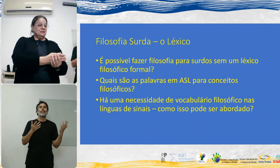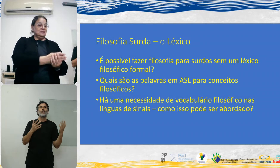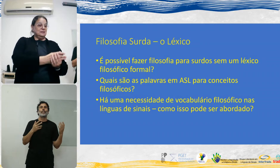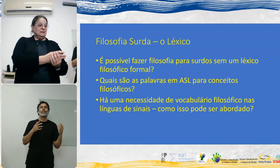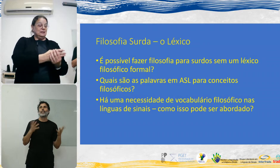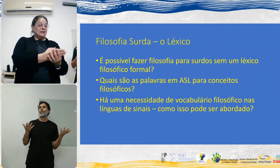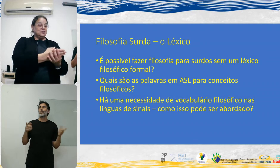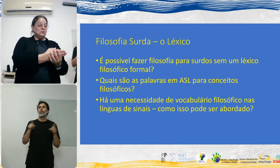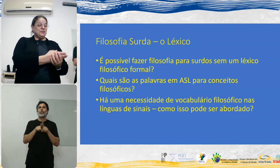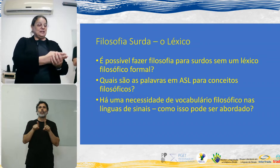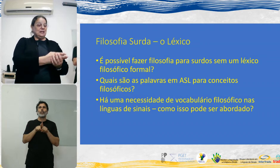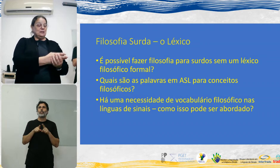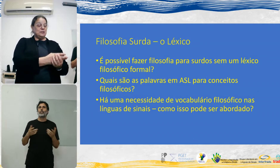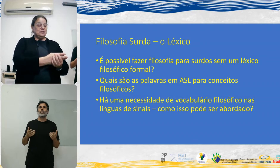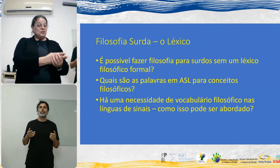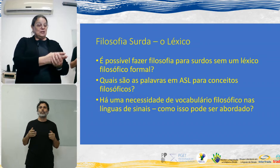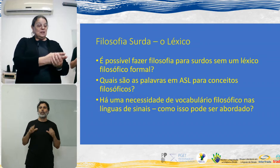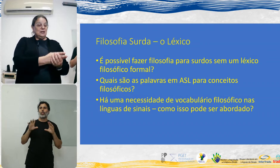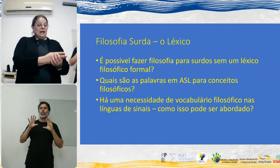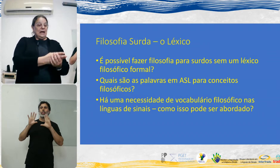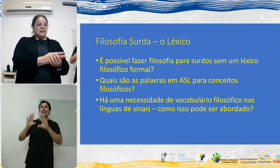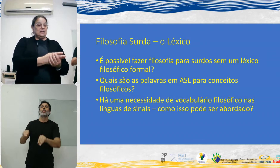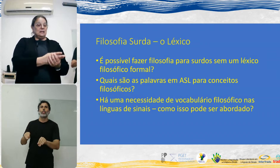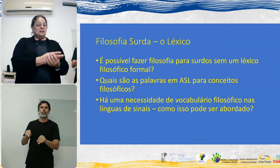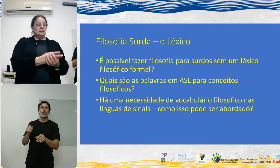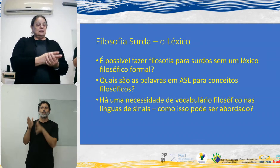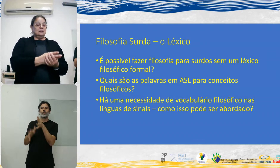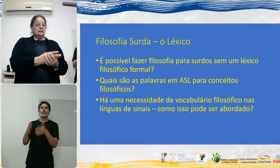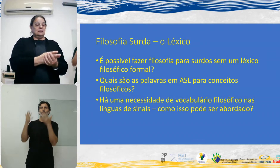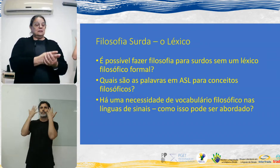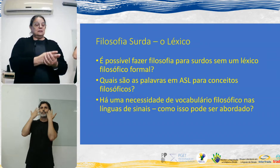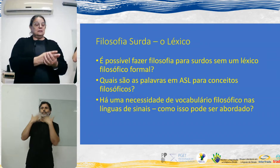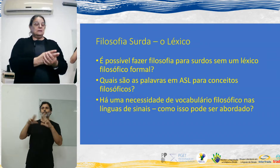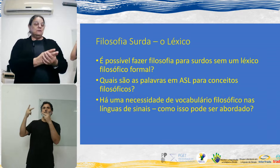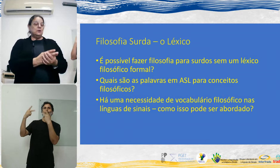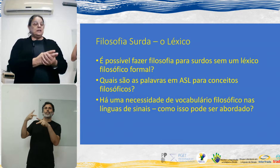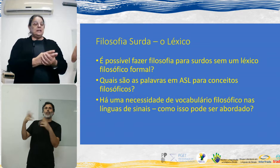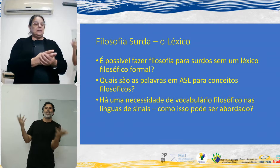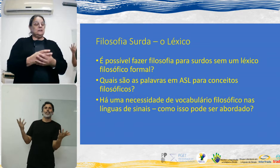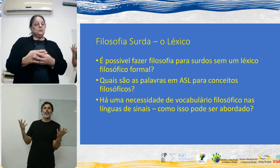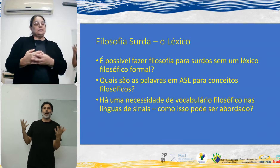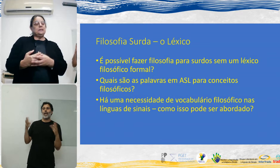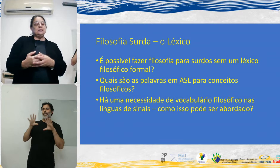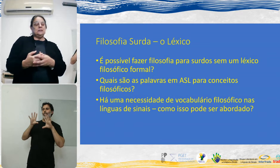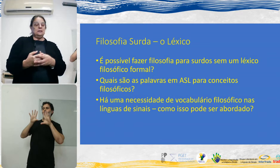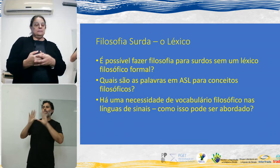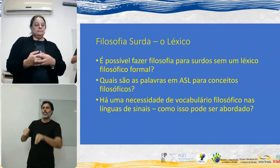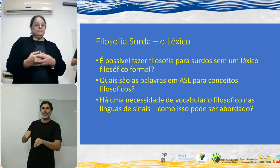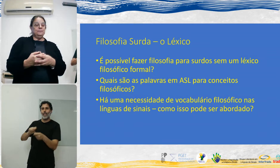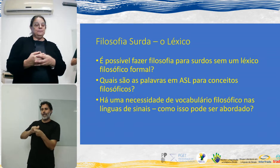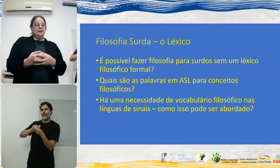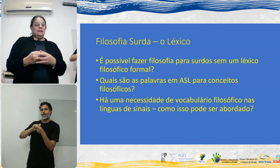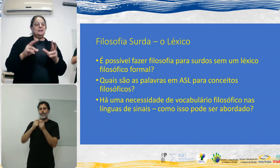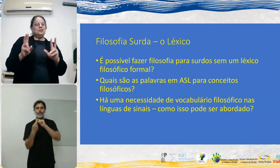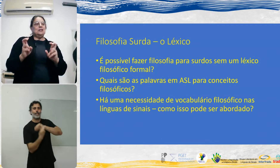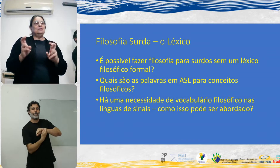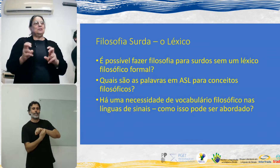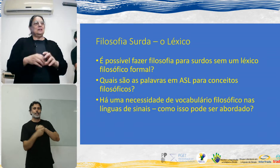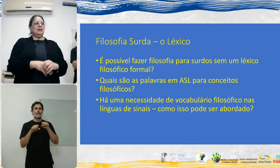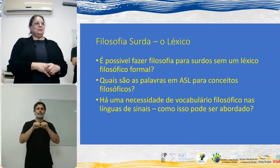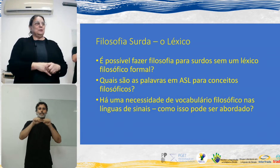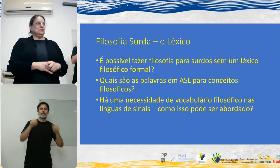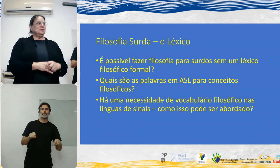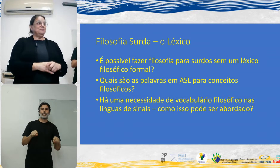the natural sign language and they converted it into a system. They